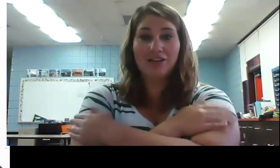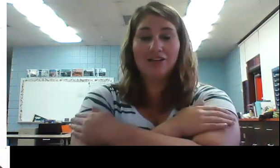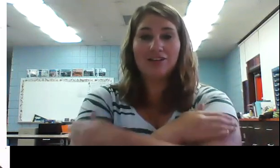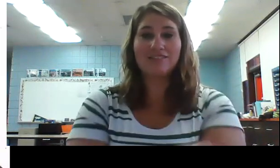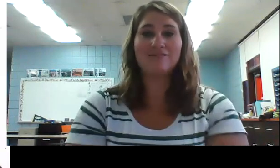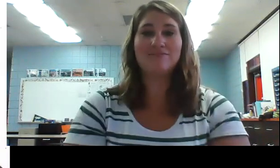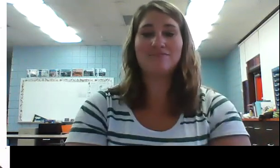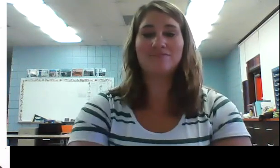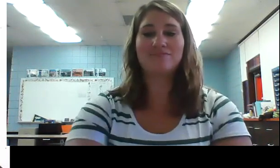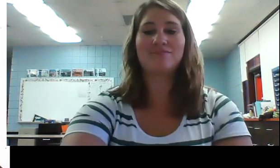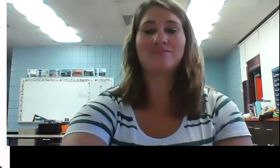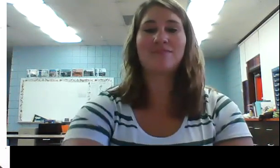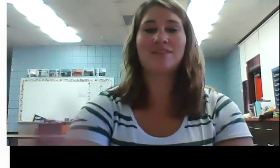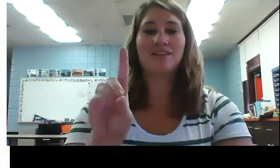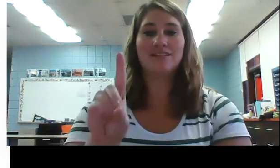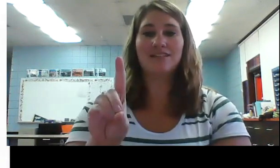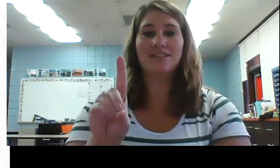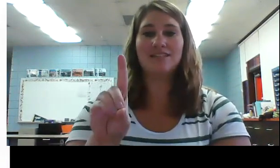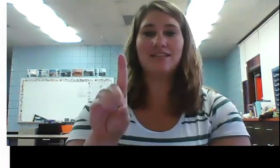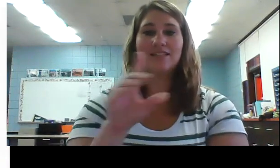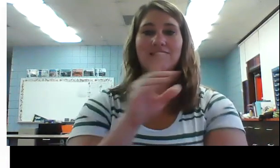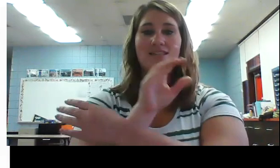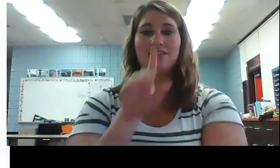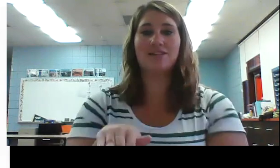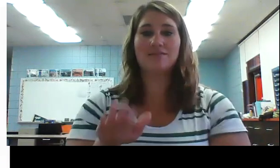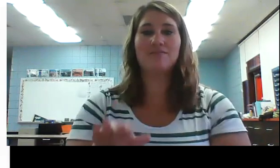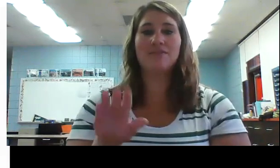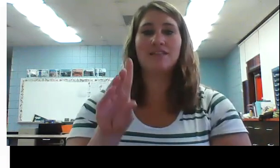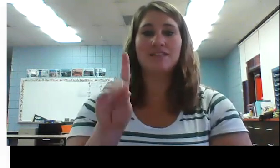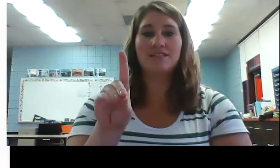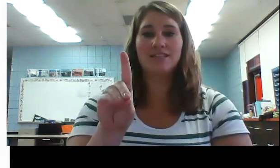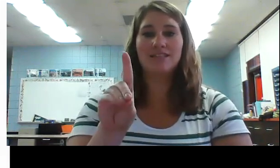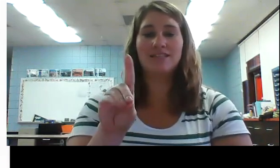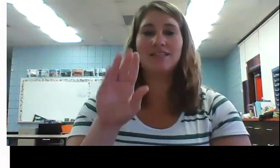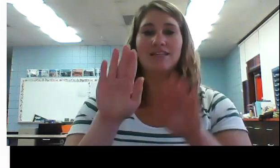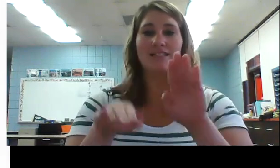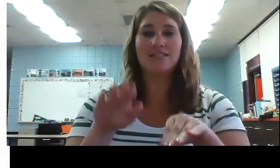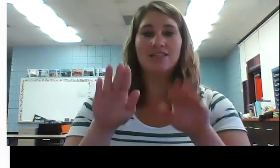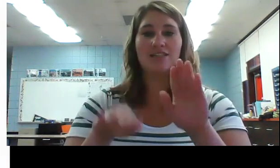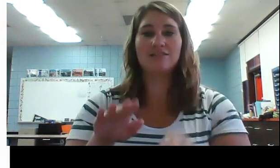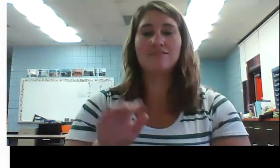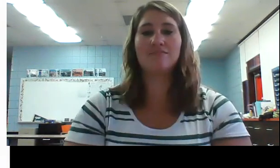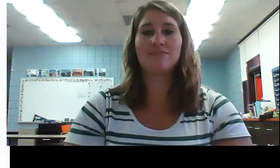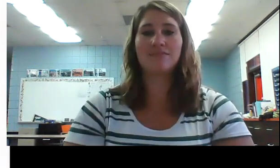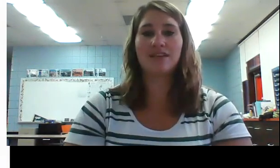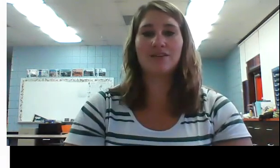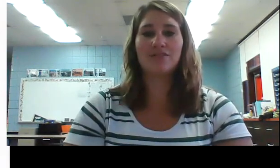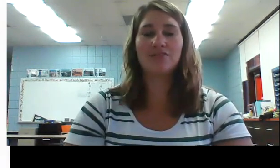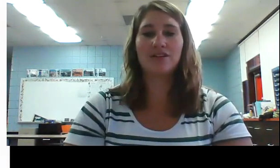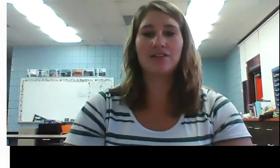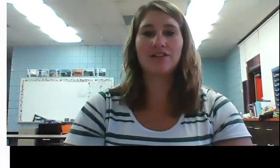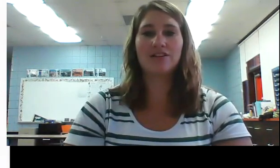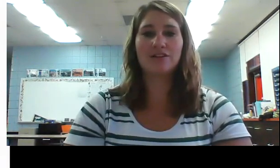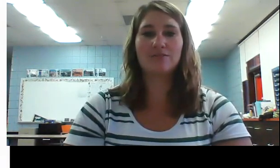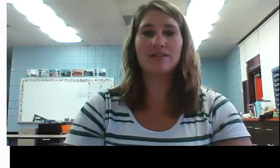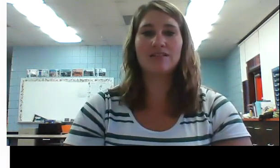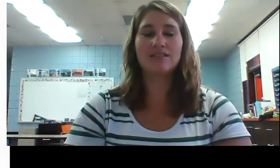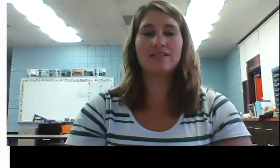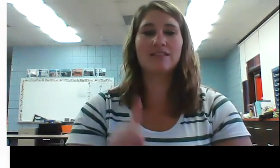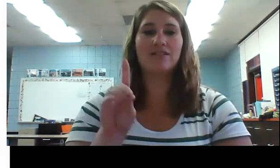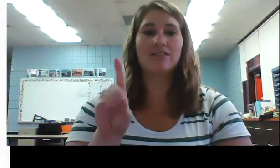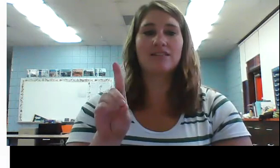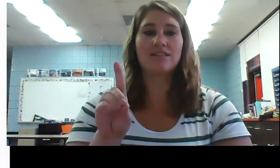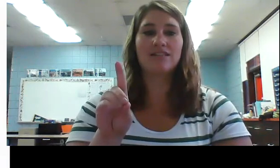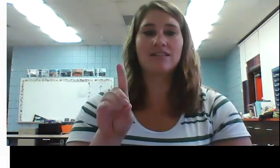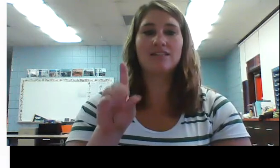says, the D says, the D says, every letter makes